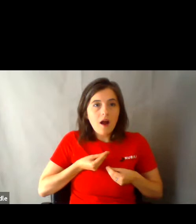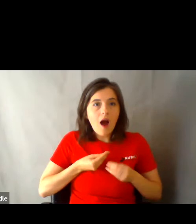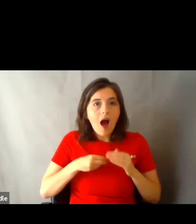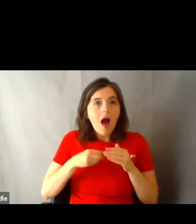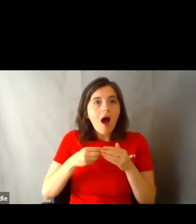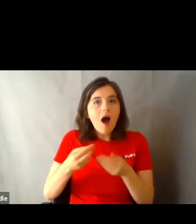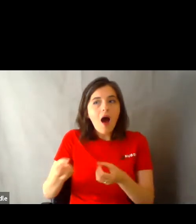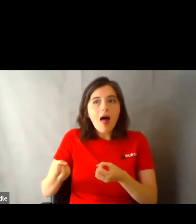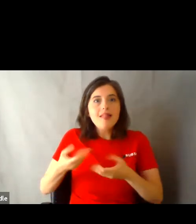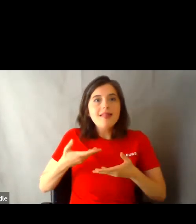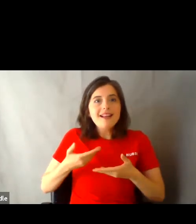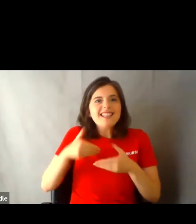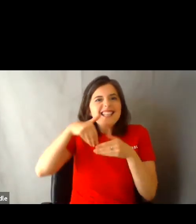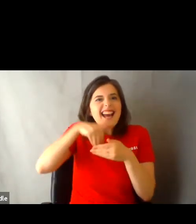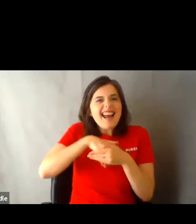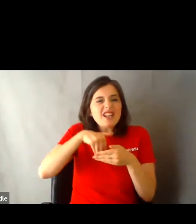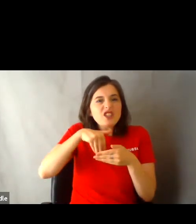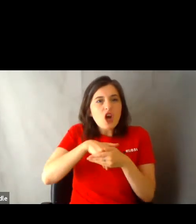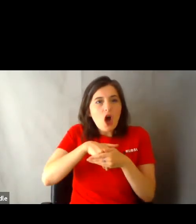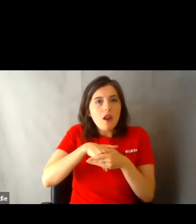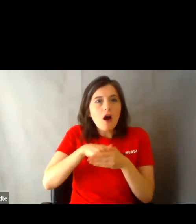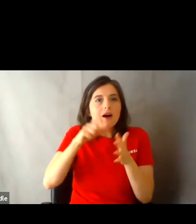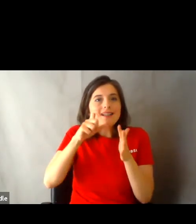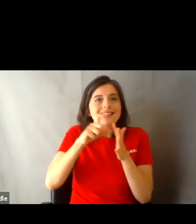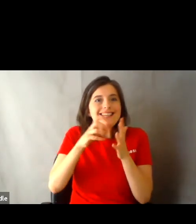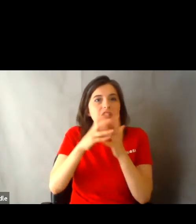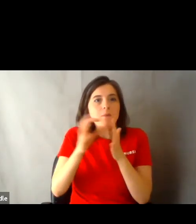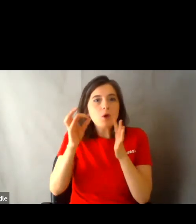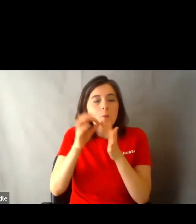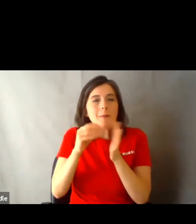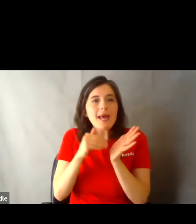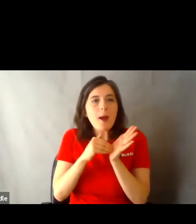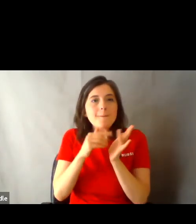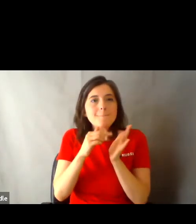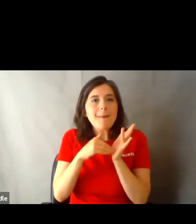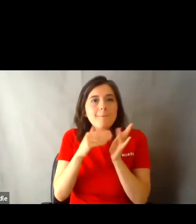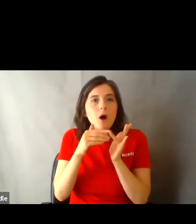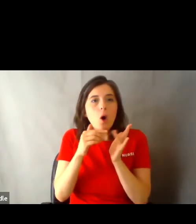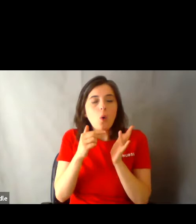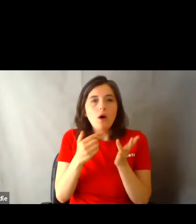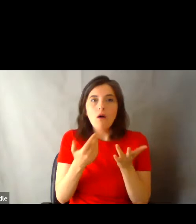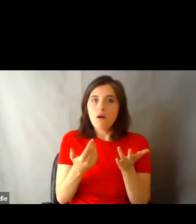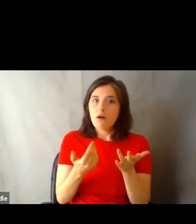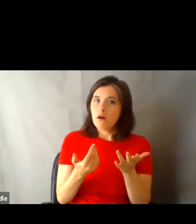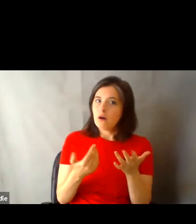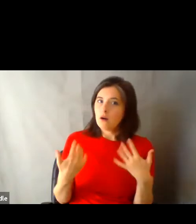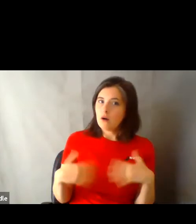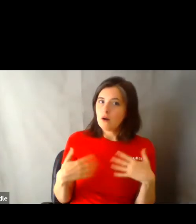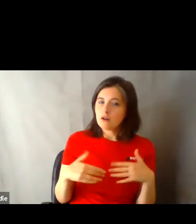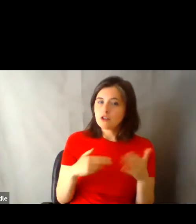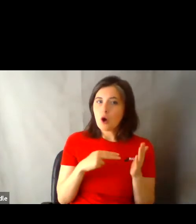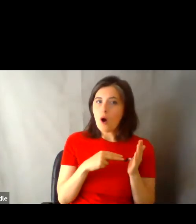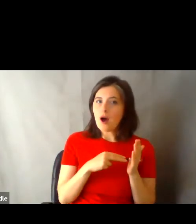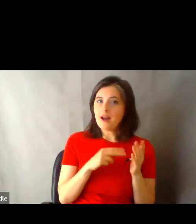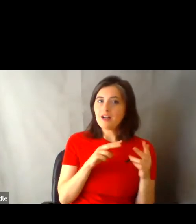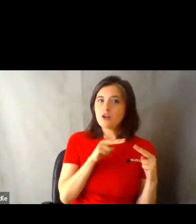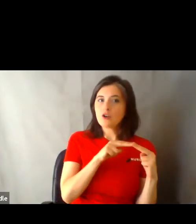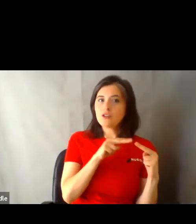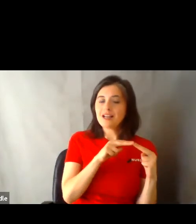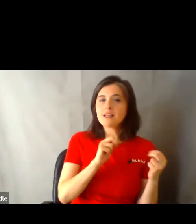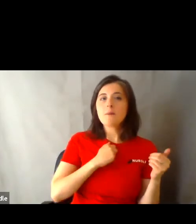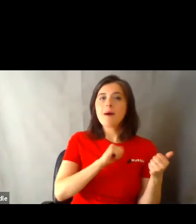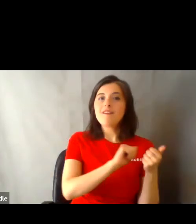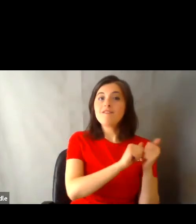internal Department of Work and Pensions memo. So I got in touch with my friend Aditya Chakrabarti